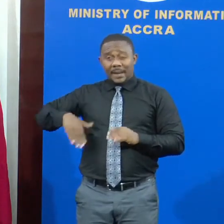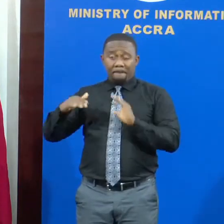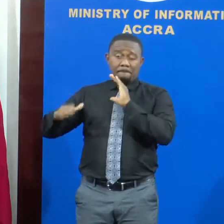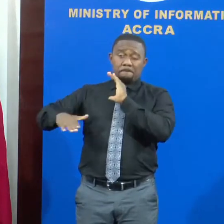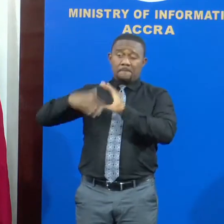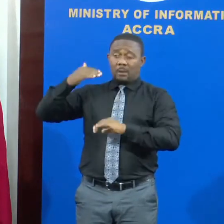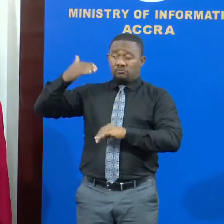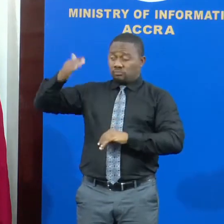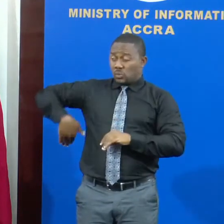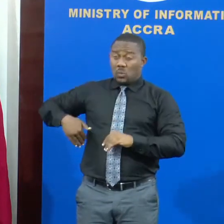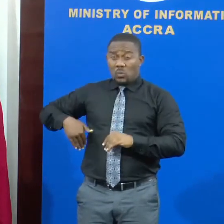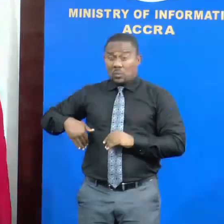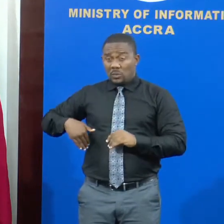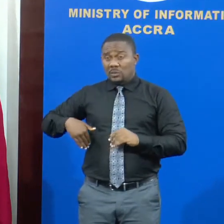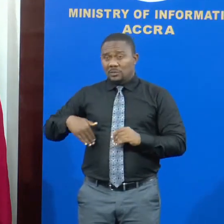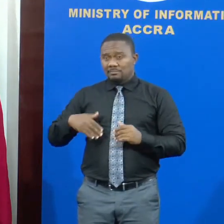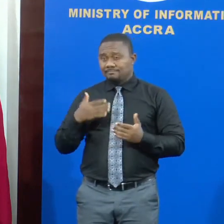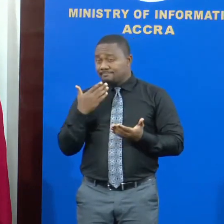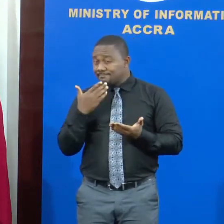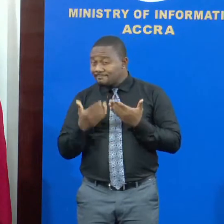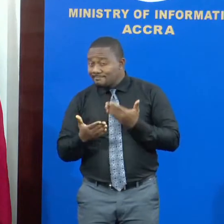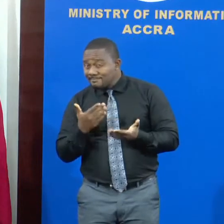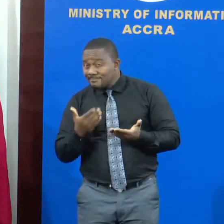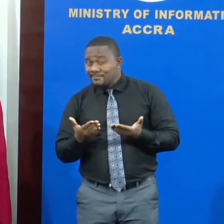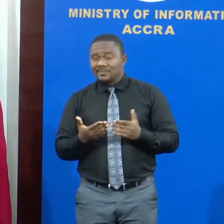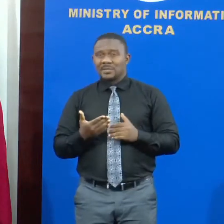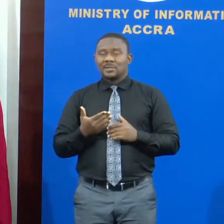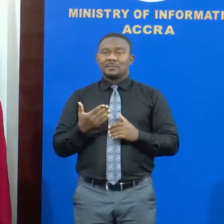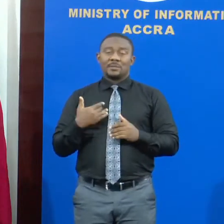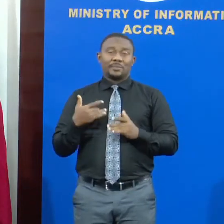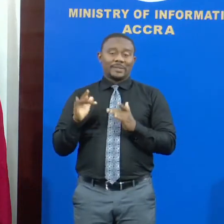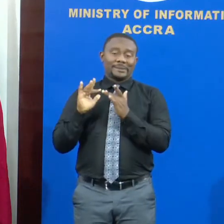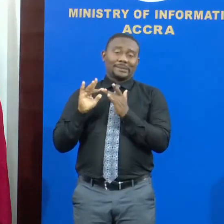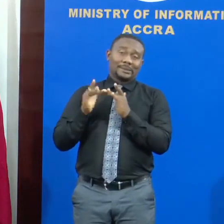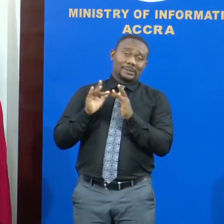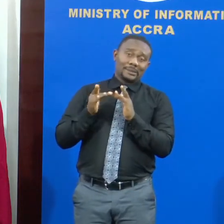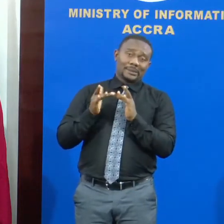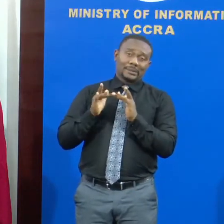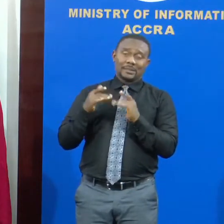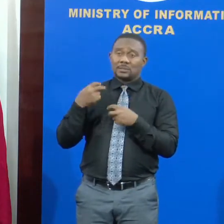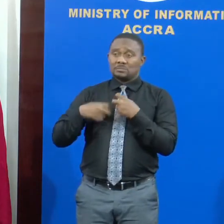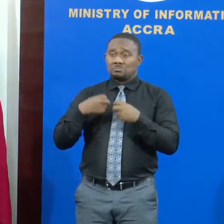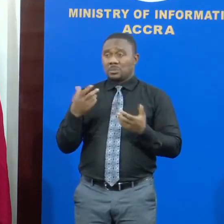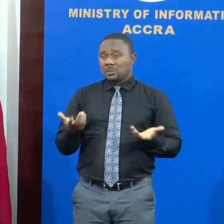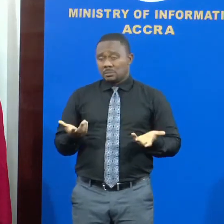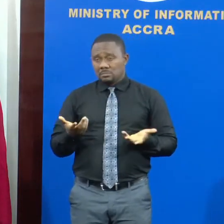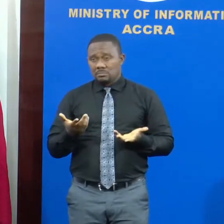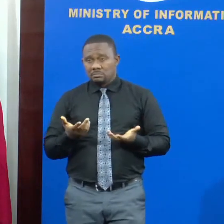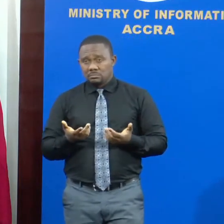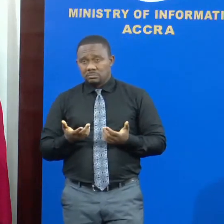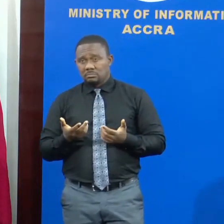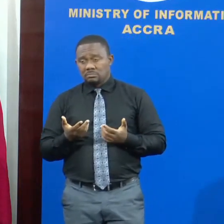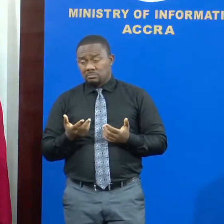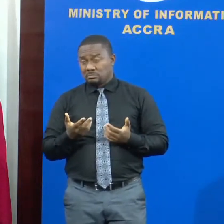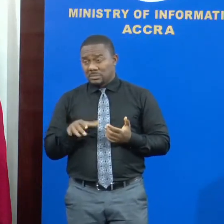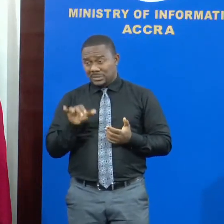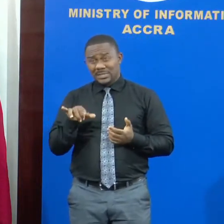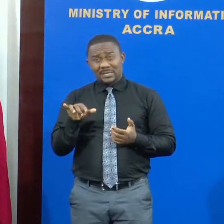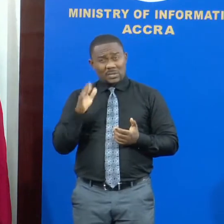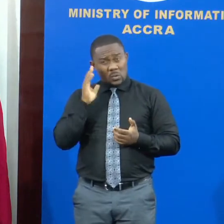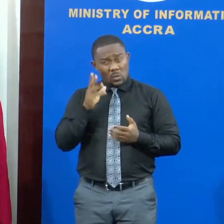an immediate response may be because there is a network congestion or so on, or something like that. So even that one, it